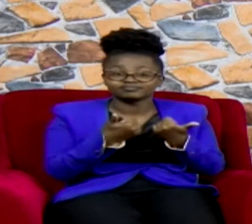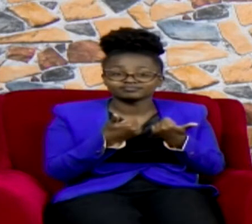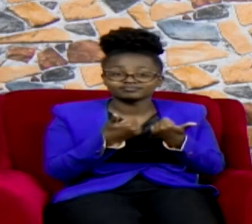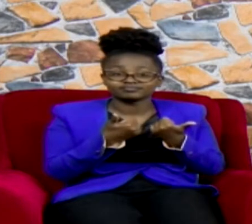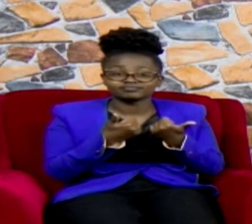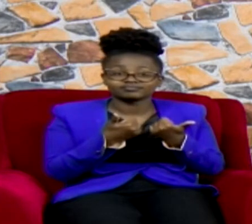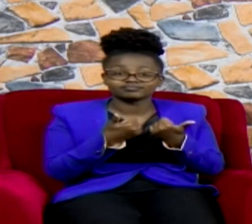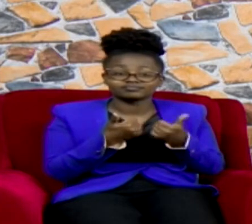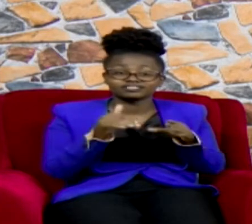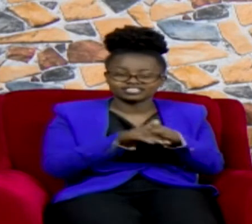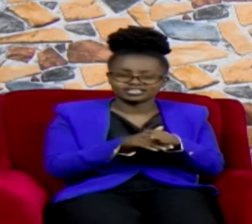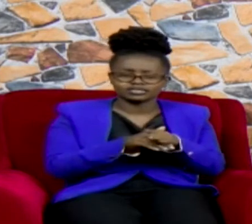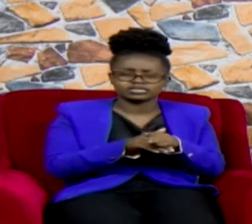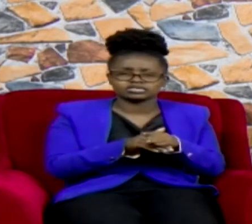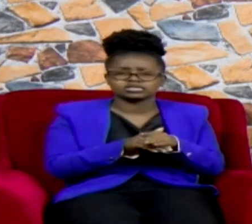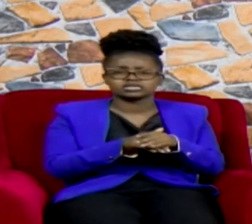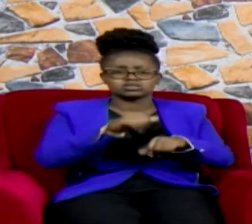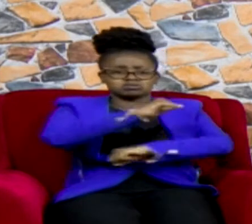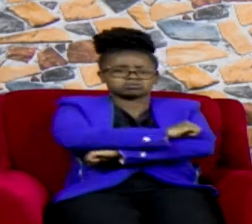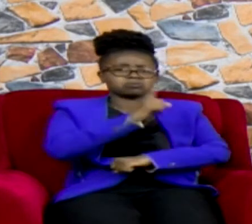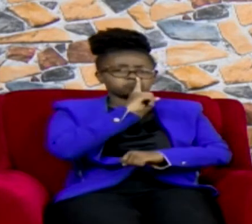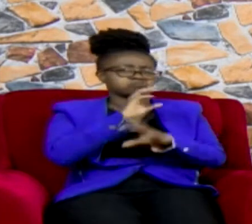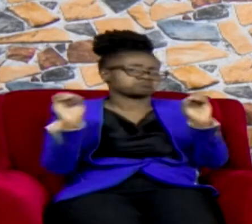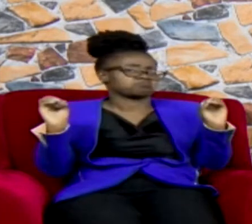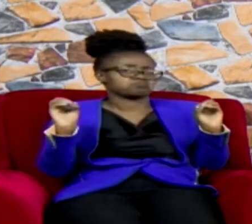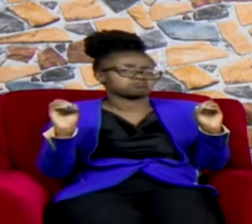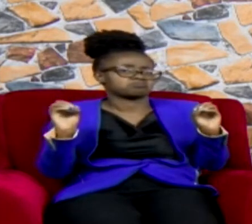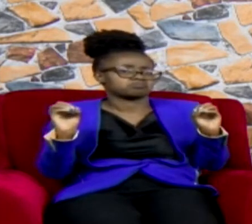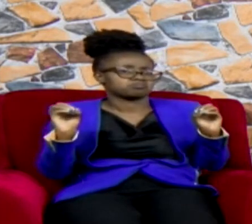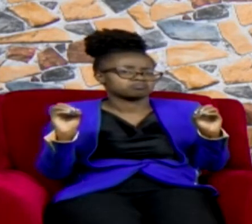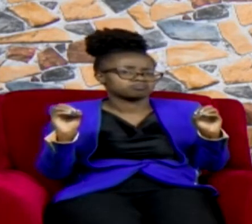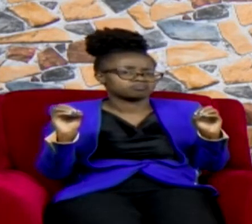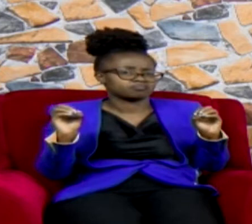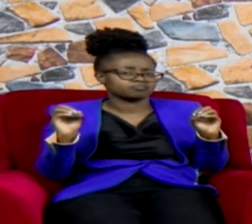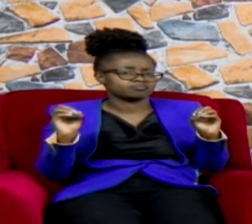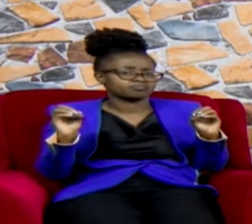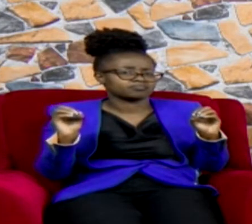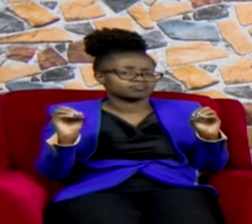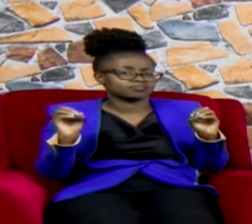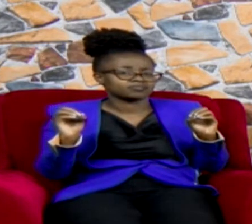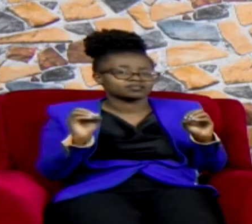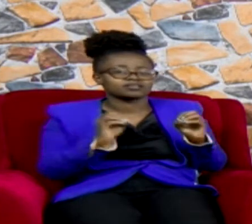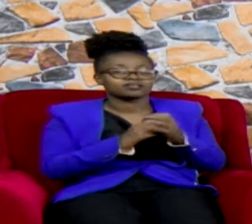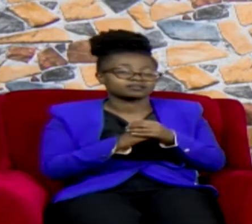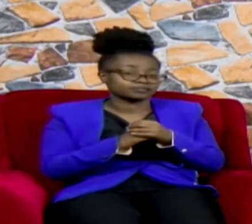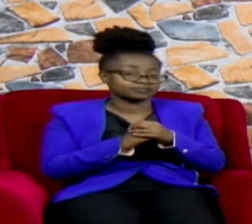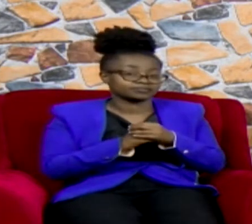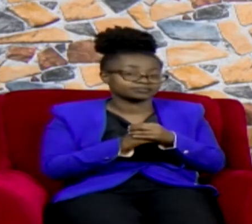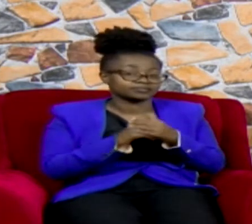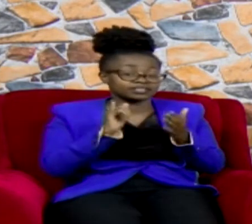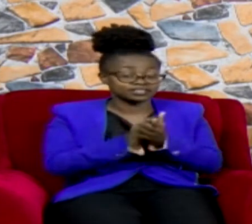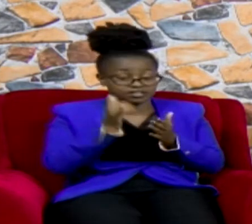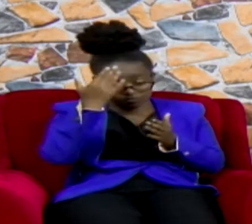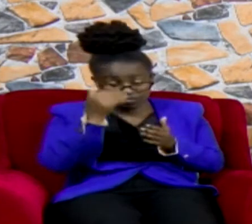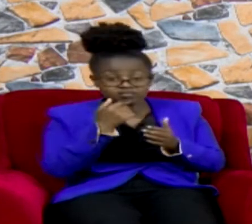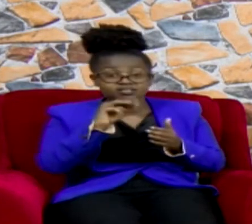talking. In school, he's mute. Mute means there's no word which is coming out of that child. That's why we